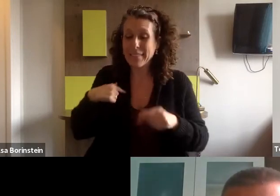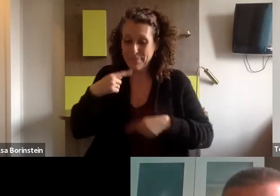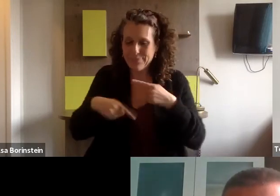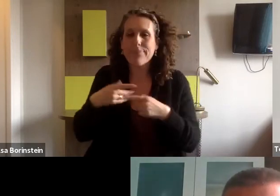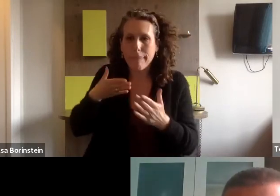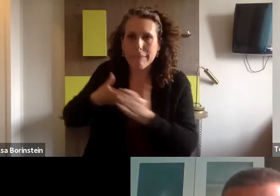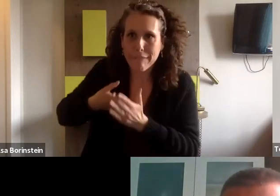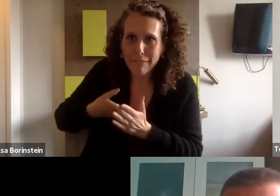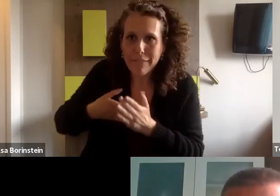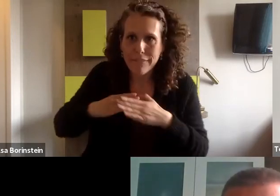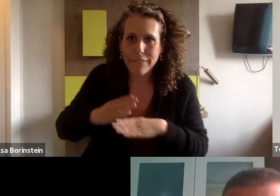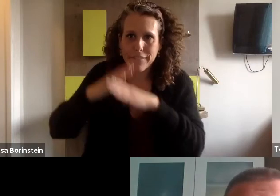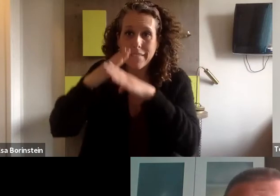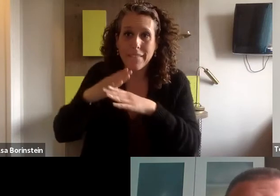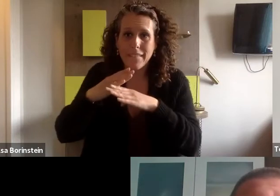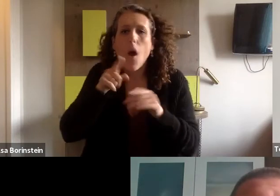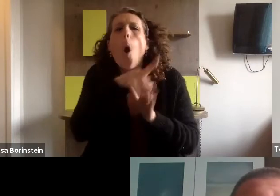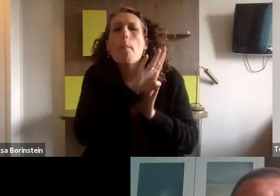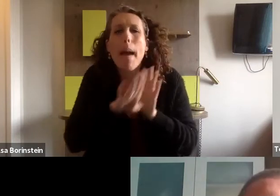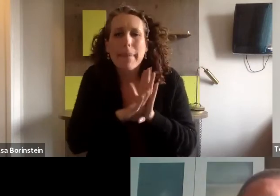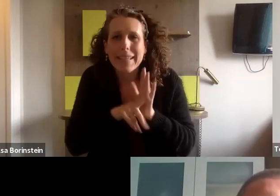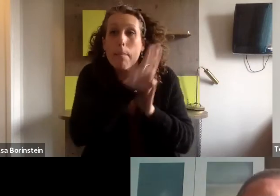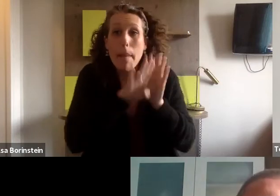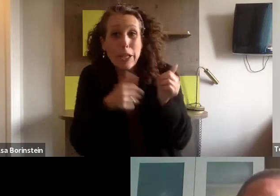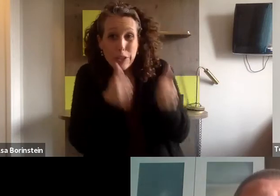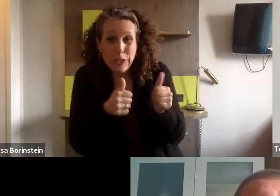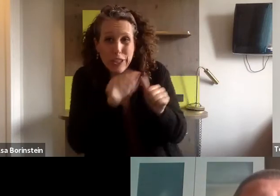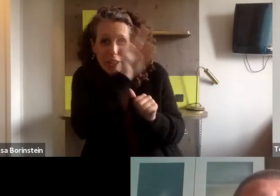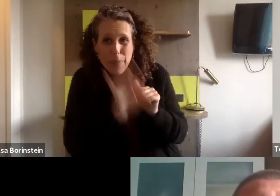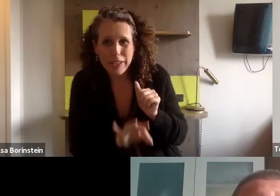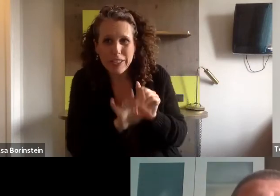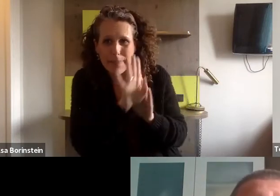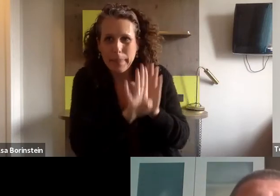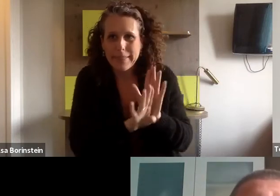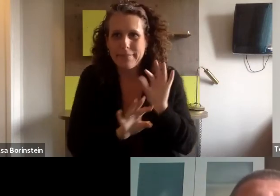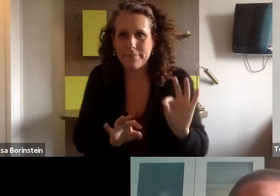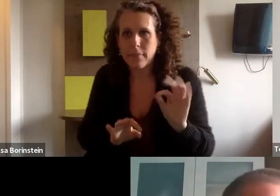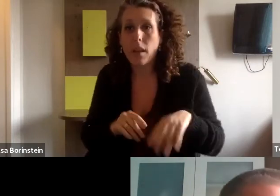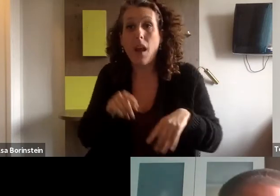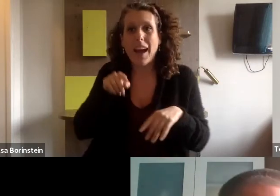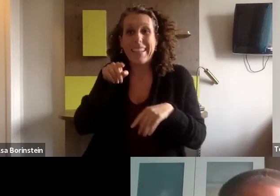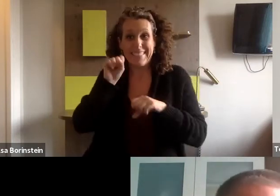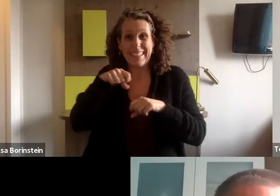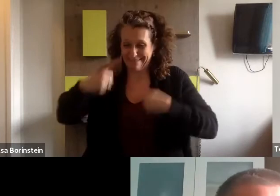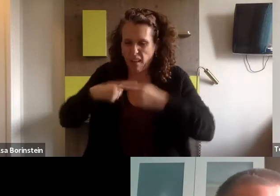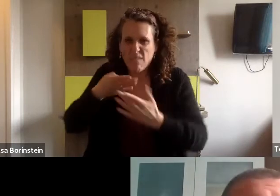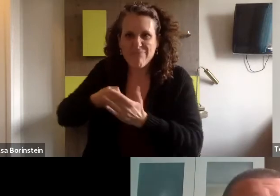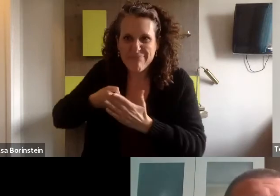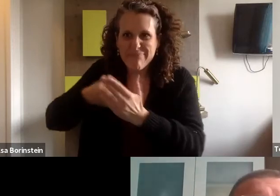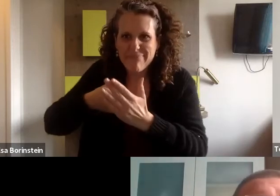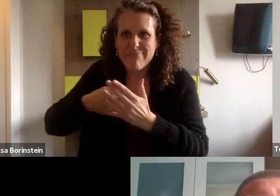That's a very good question, Beppy. Actually, we run into a problem because we ask people in the yes/no